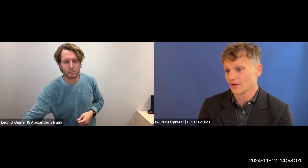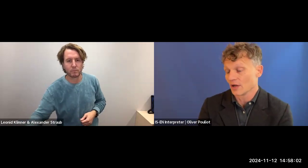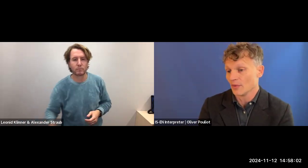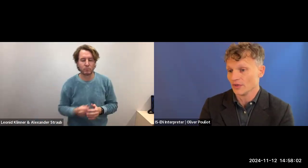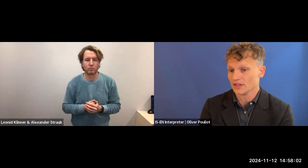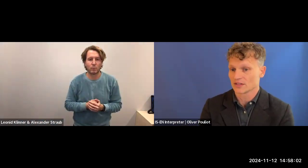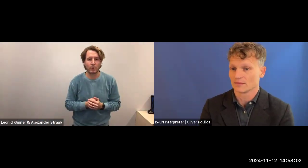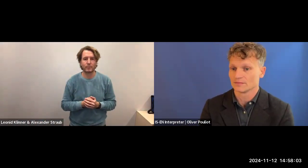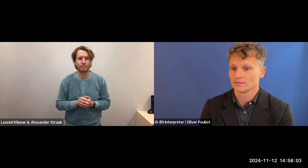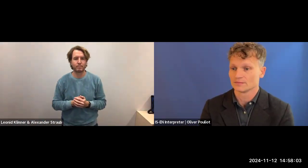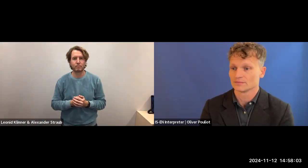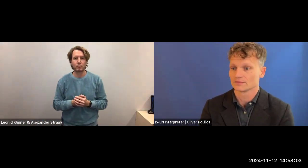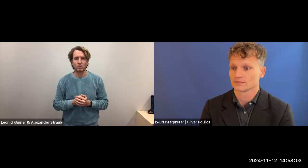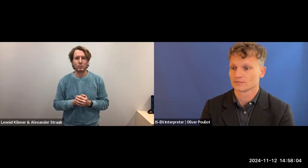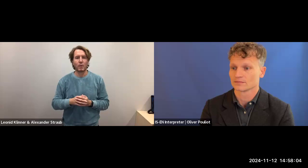the different components.